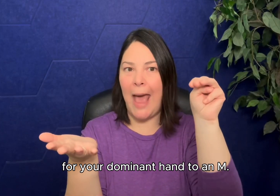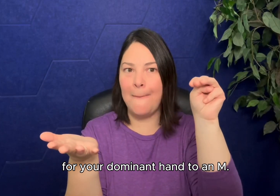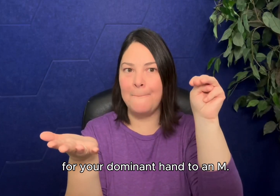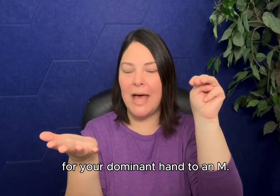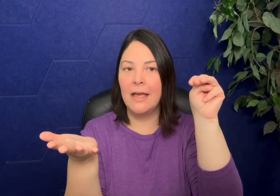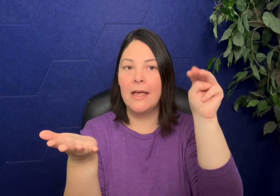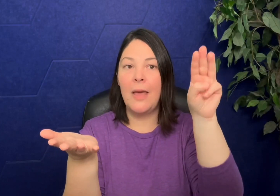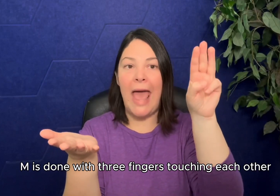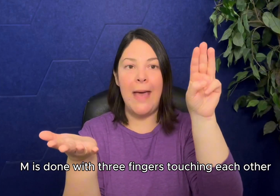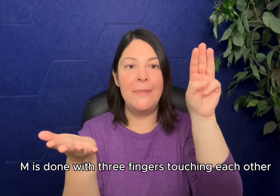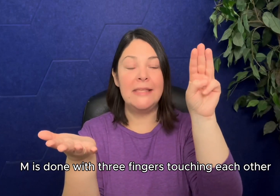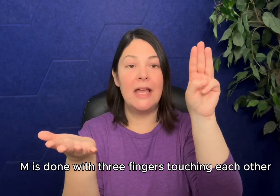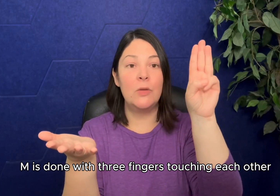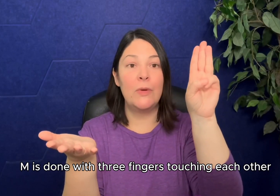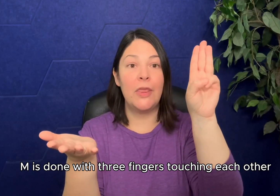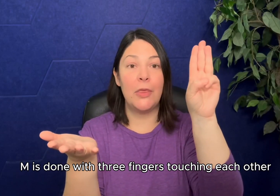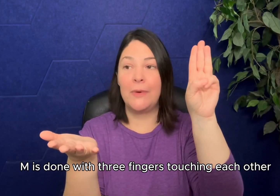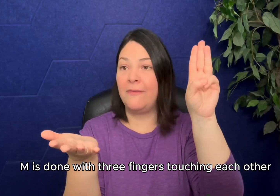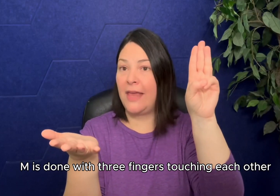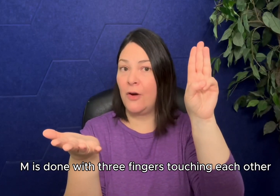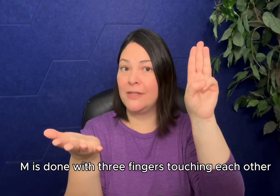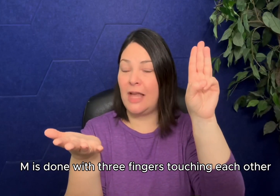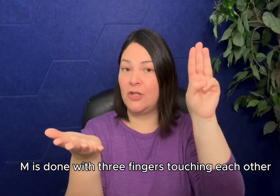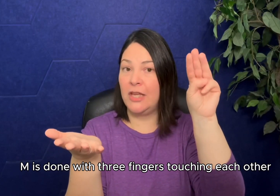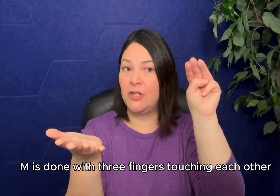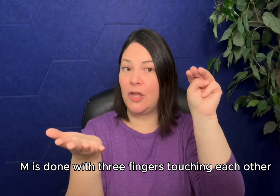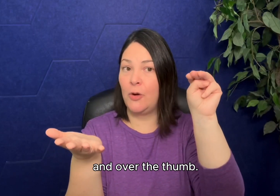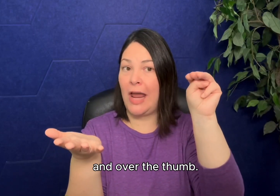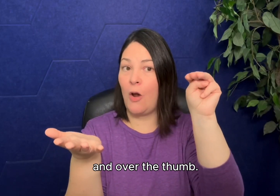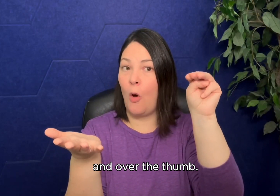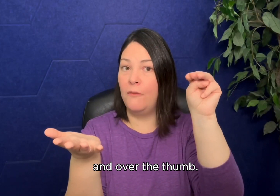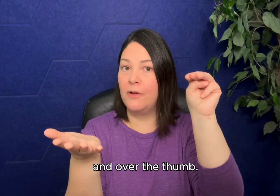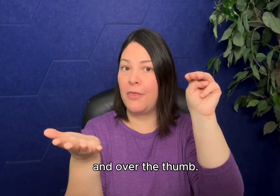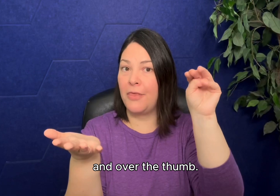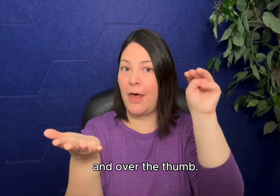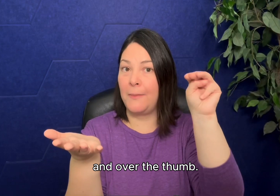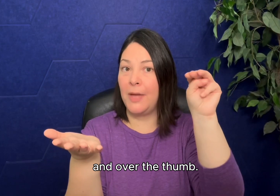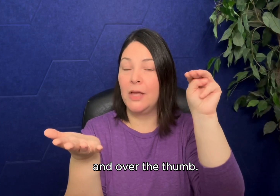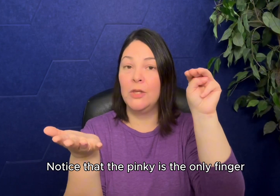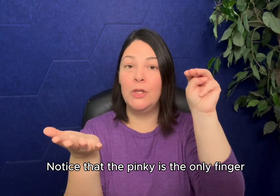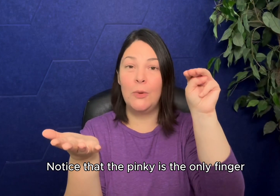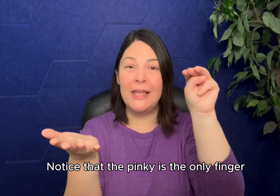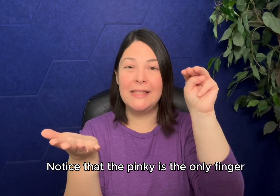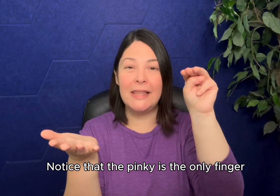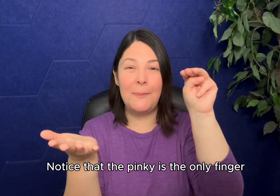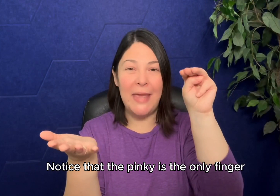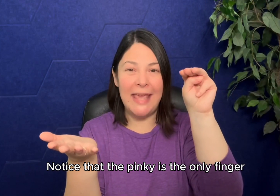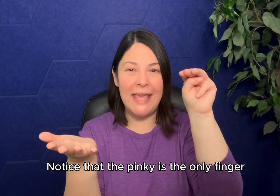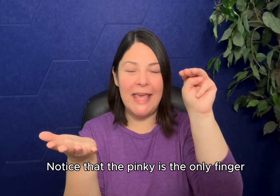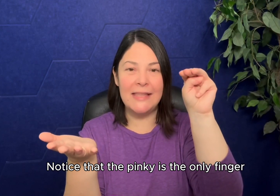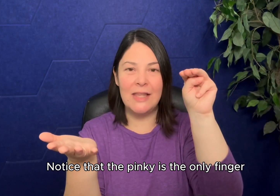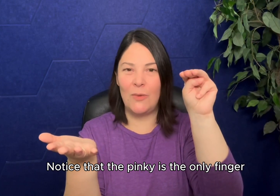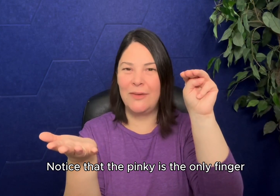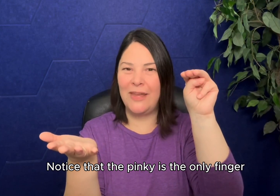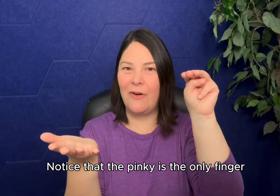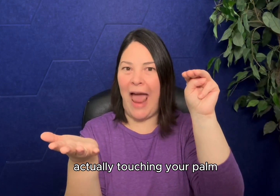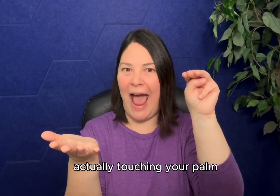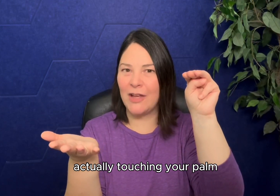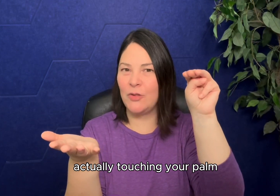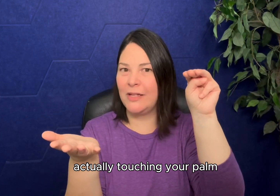M. M is done with 3 fingers touching each other and over the thumb. Notice that the pinky is the only finger actually